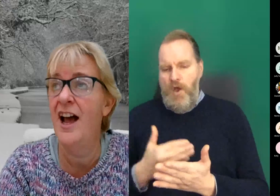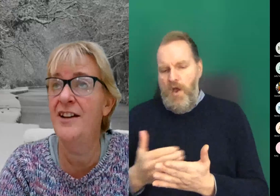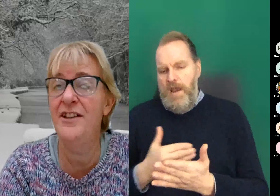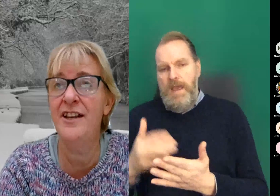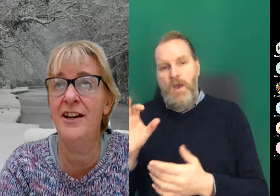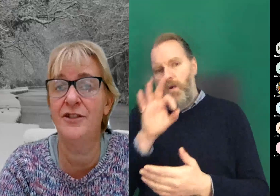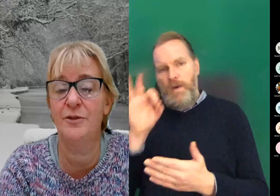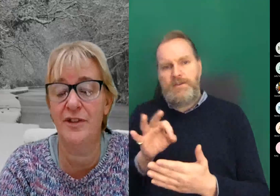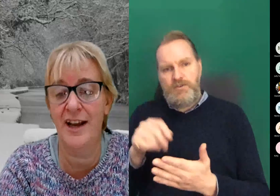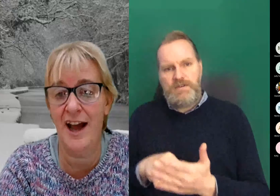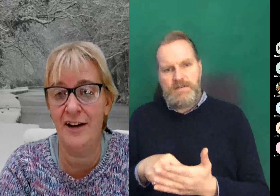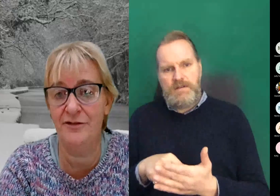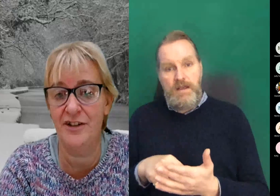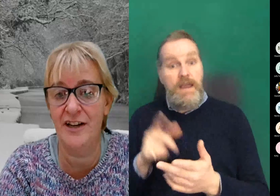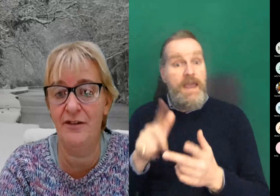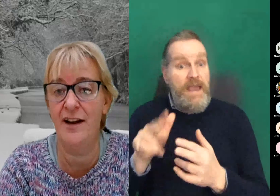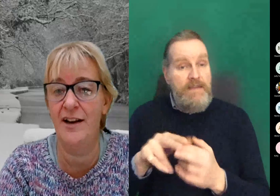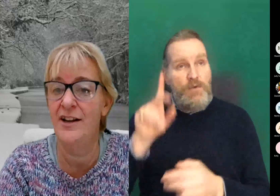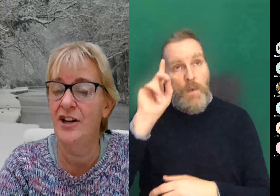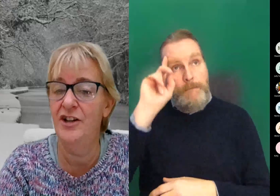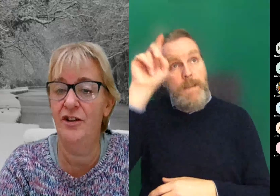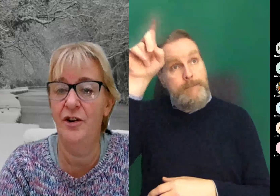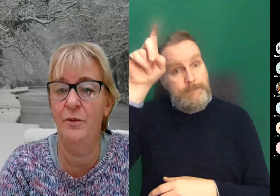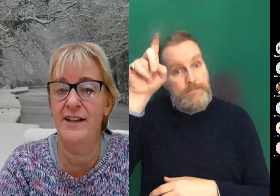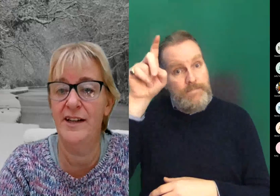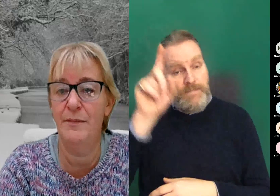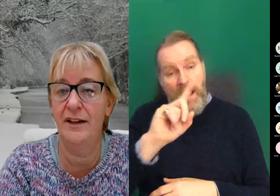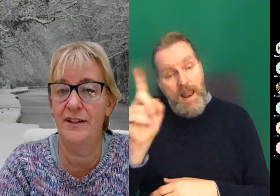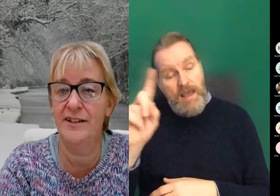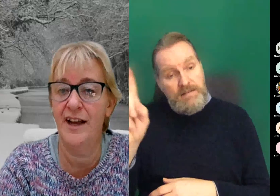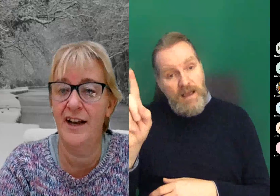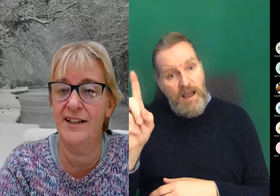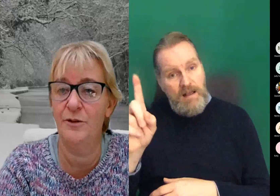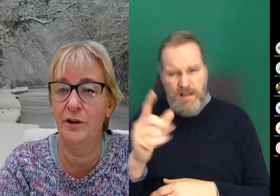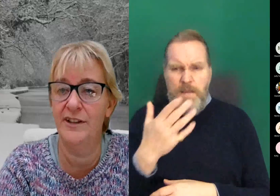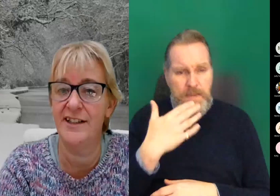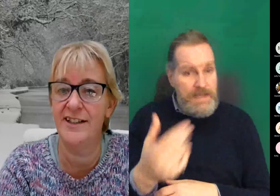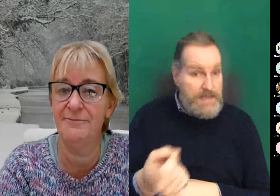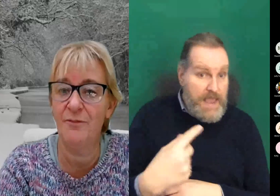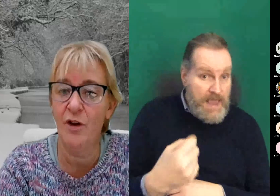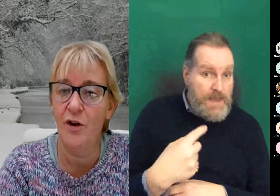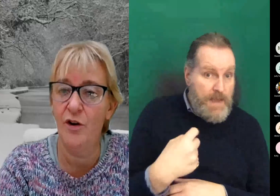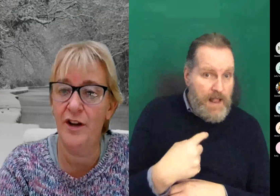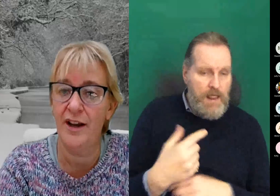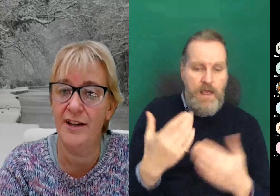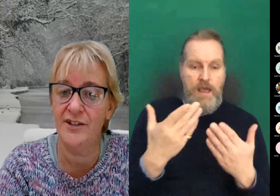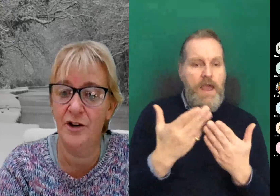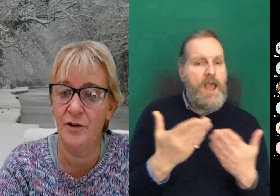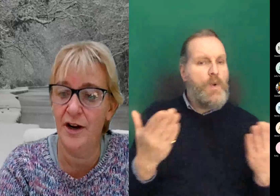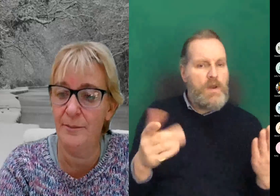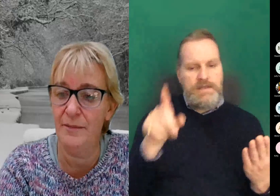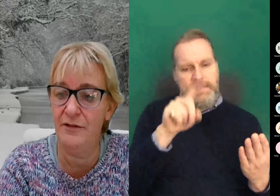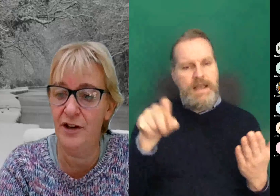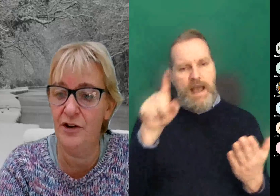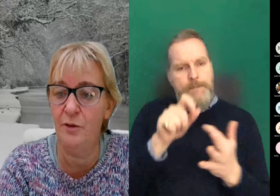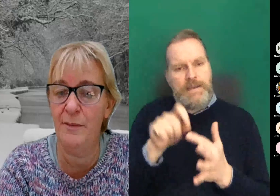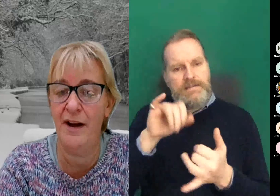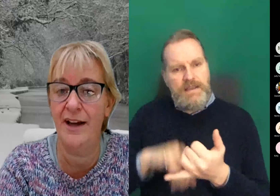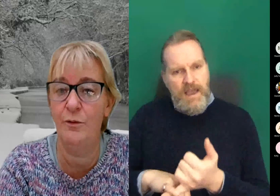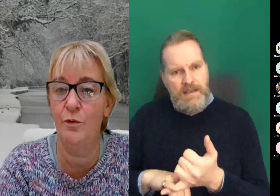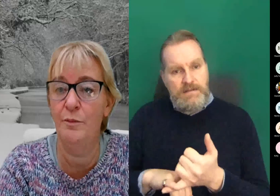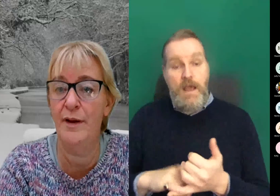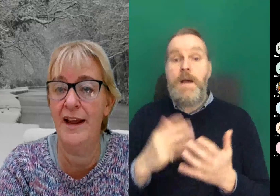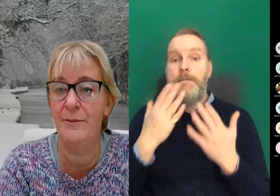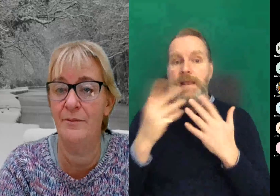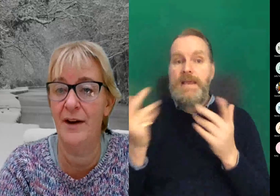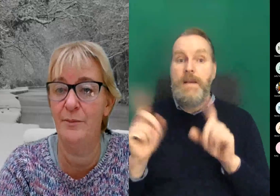anything. And if you think of something after the event, you can always email us at Equalities. Okay, so if you can all be